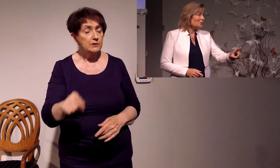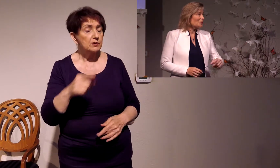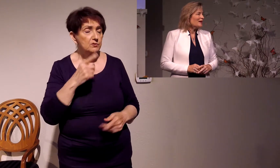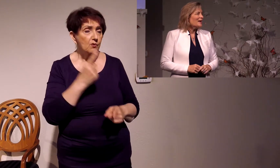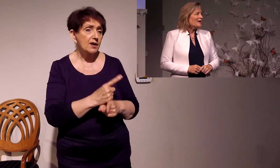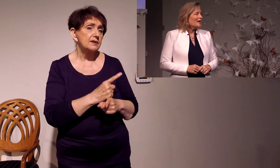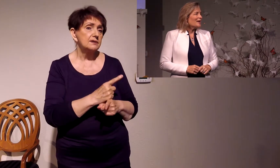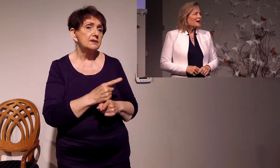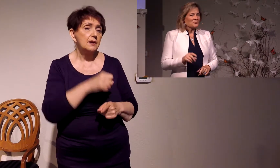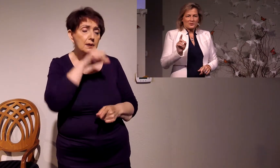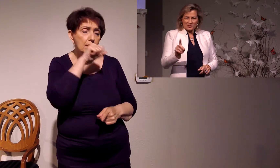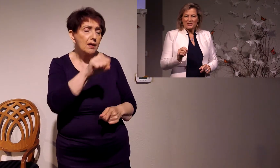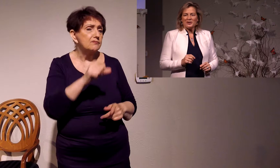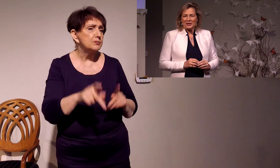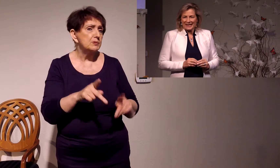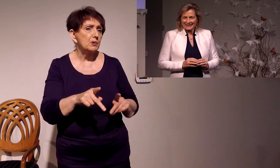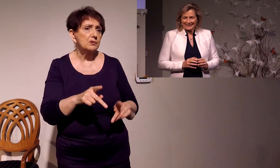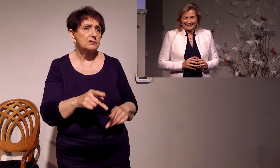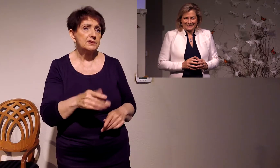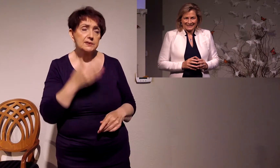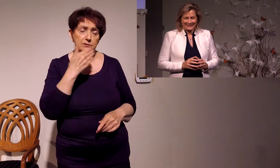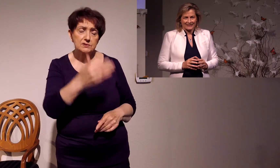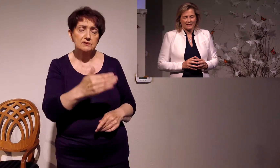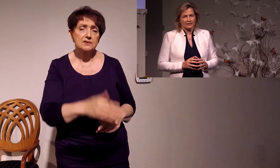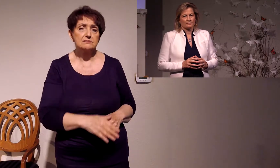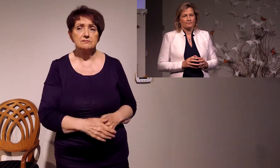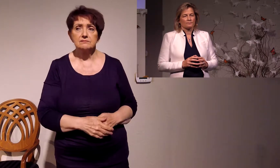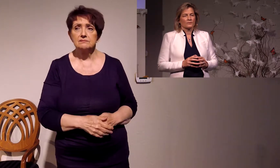people. And I was really good at it.